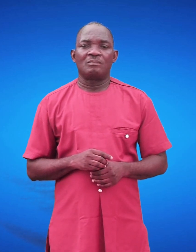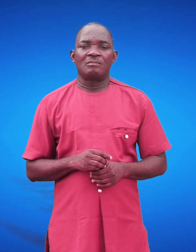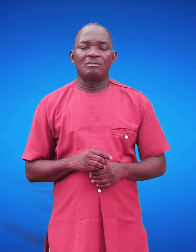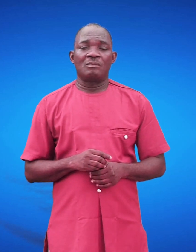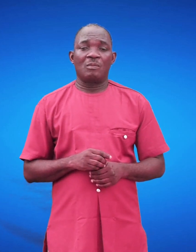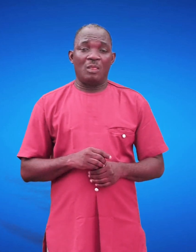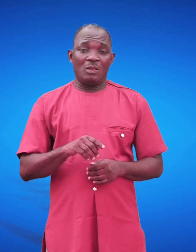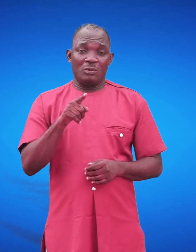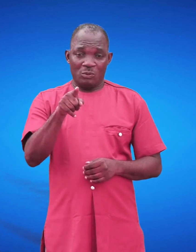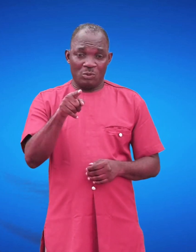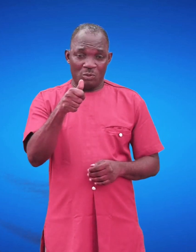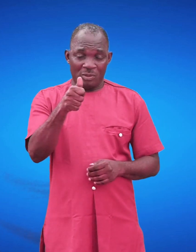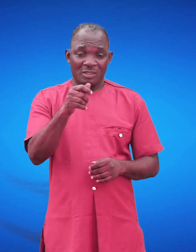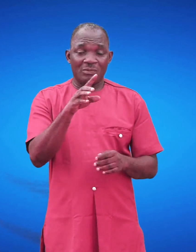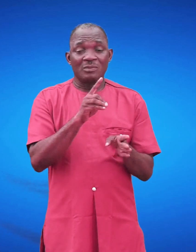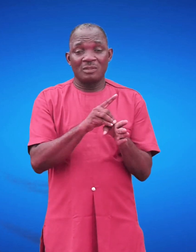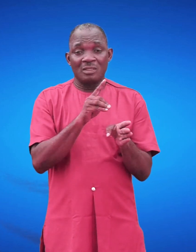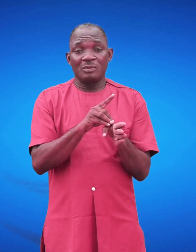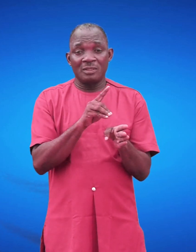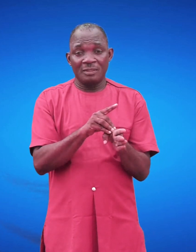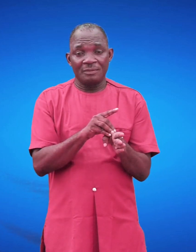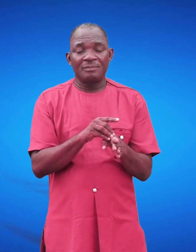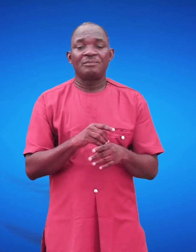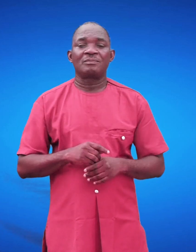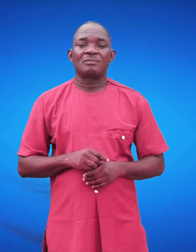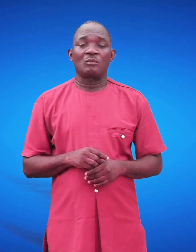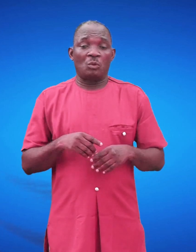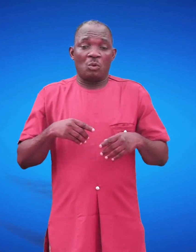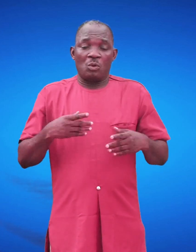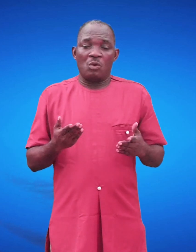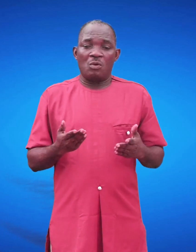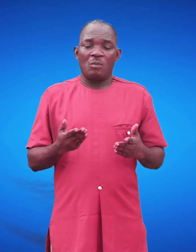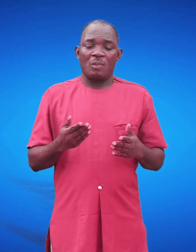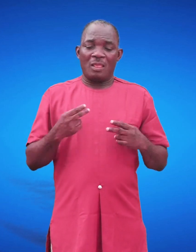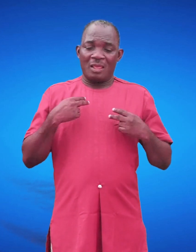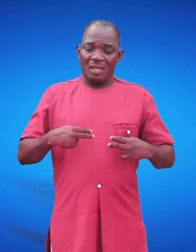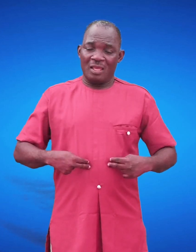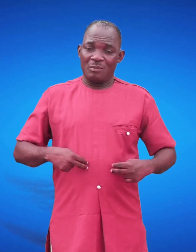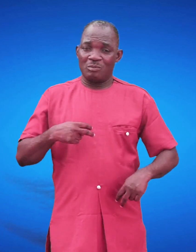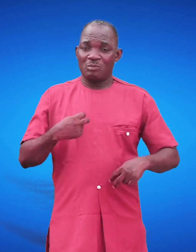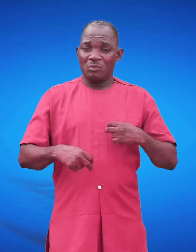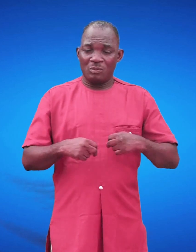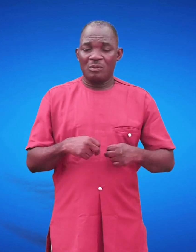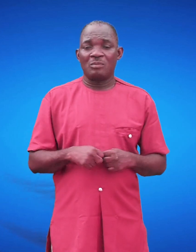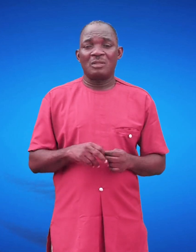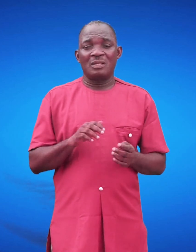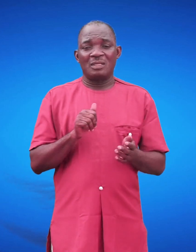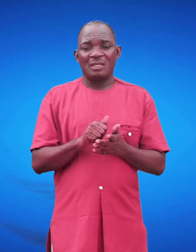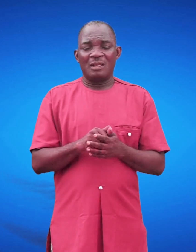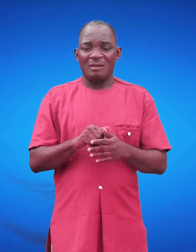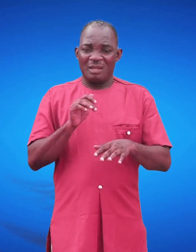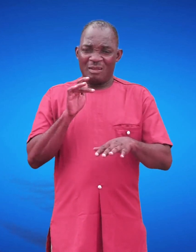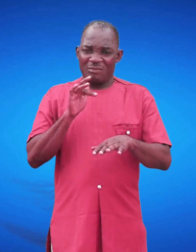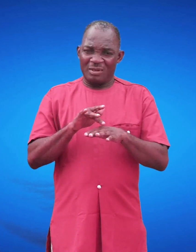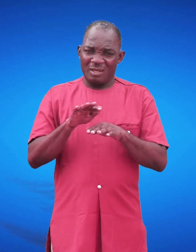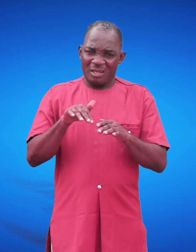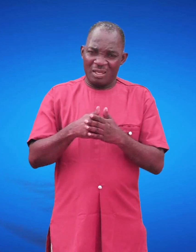If you have a disability or health condition that affects how you use